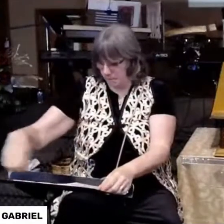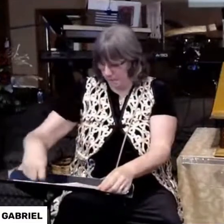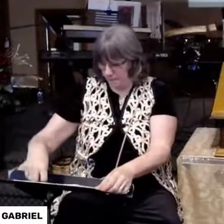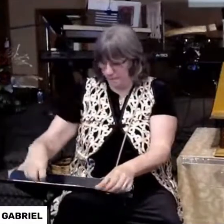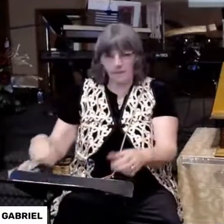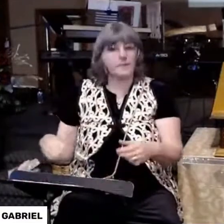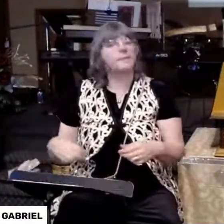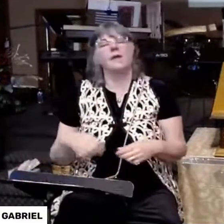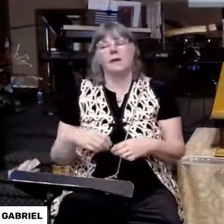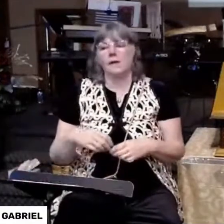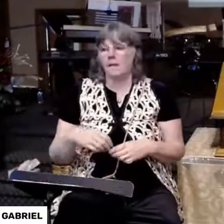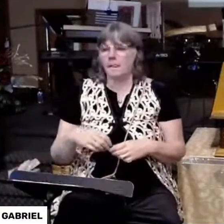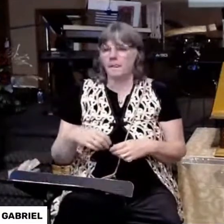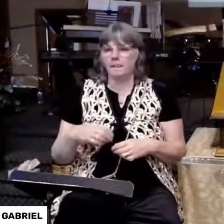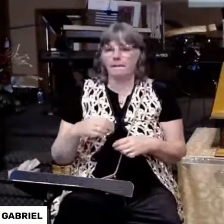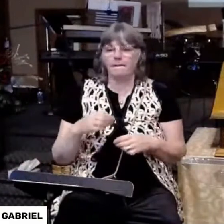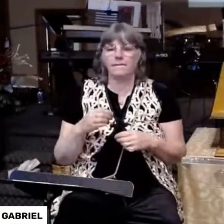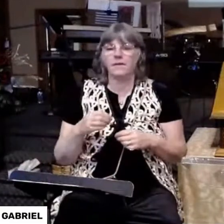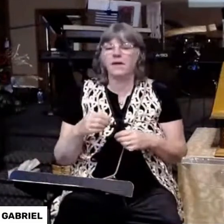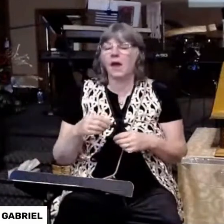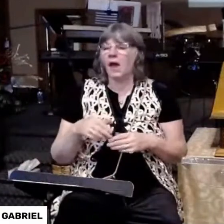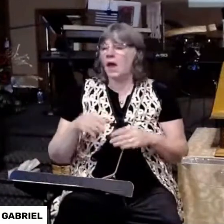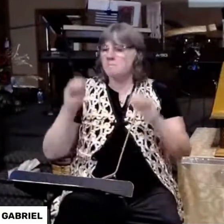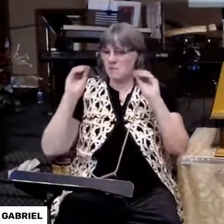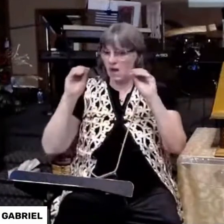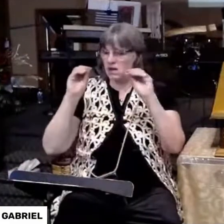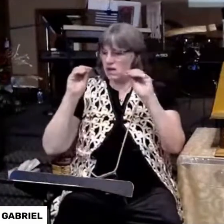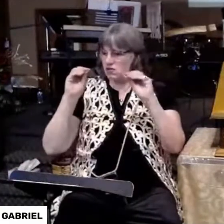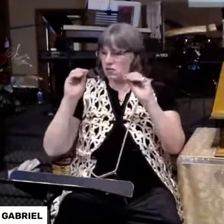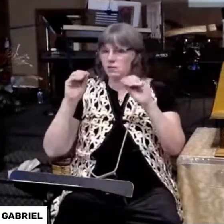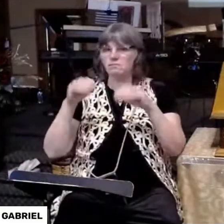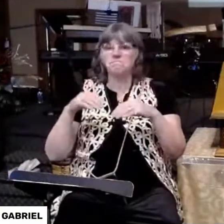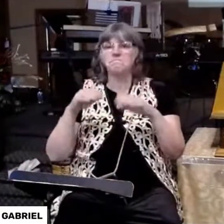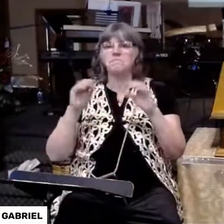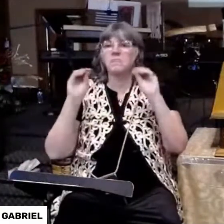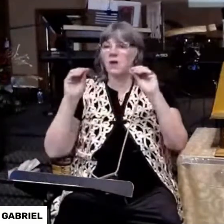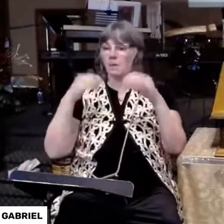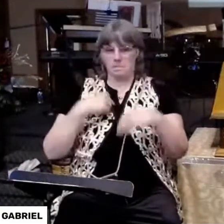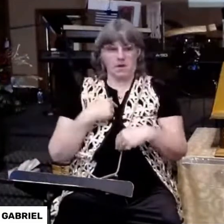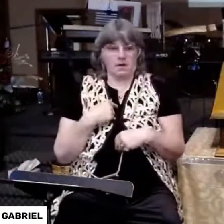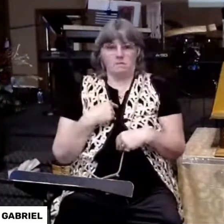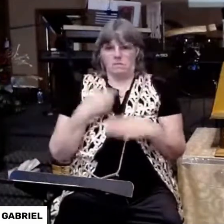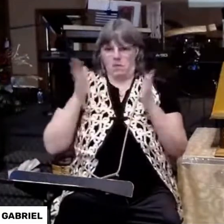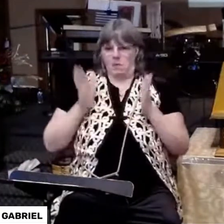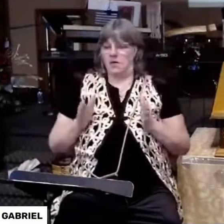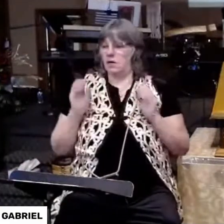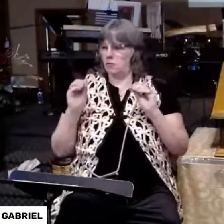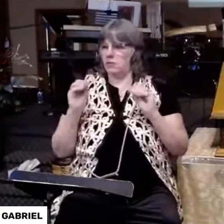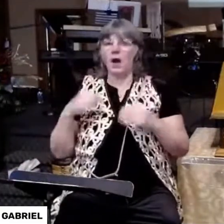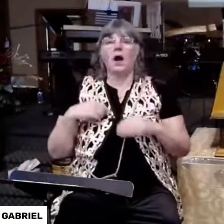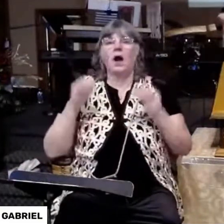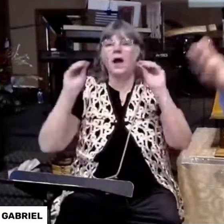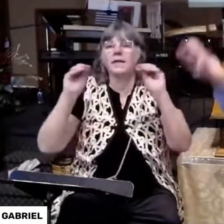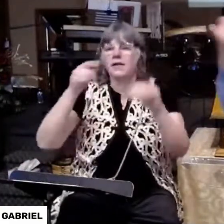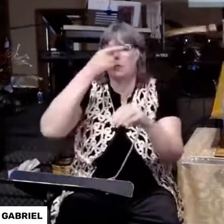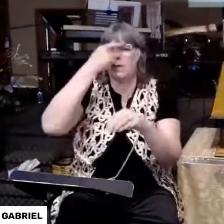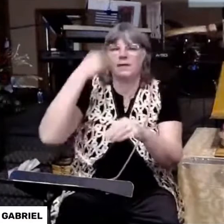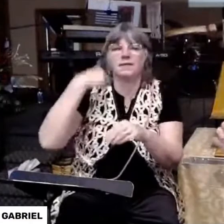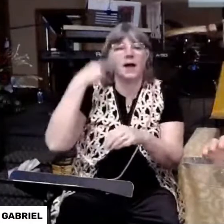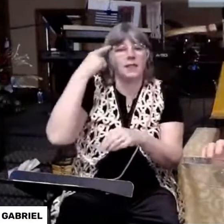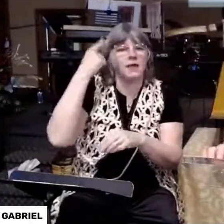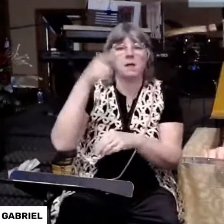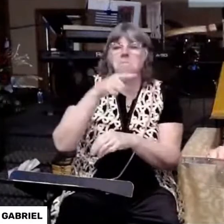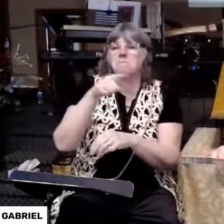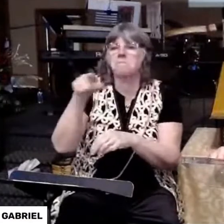his audience has a gap in knowledge. There is something that they need to learn. Okay? So the